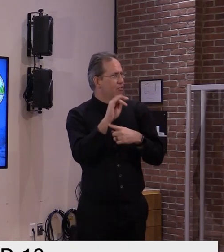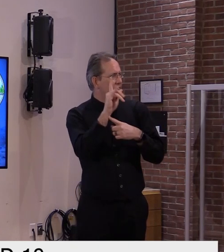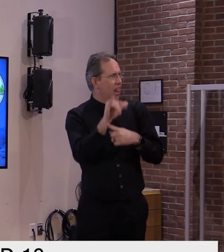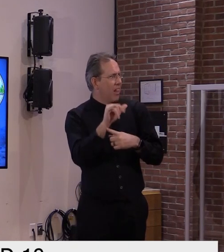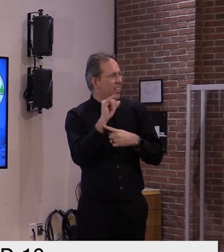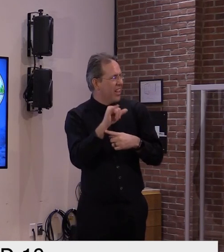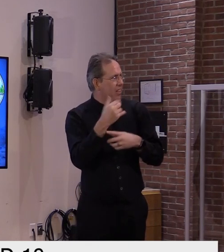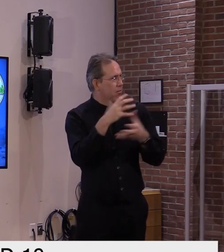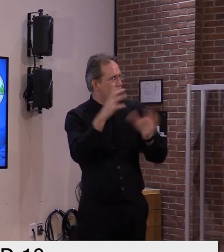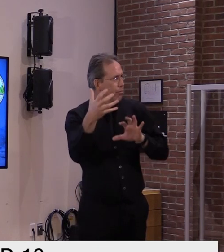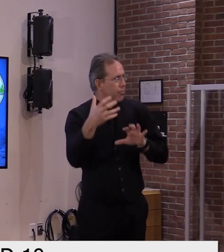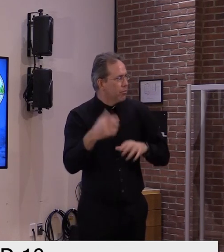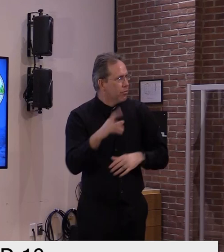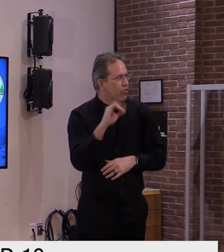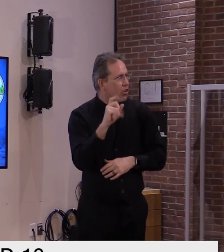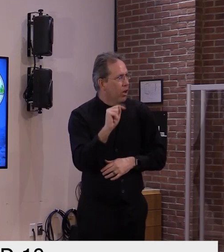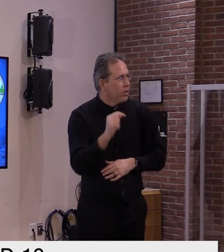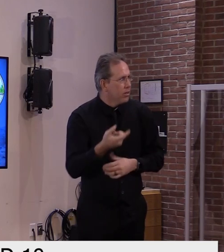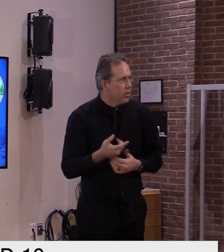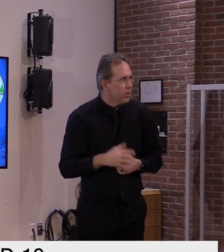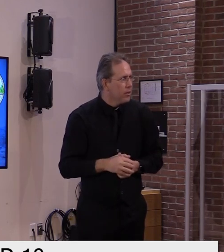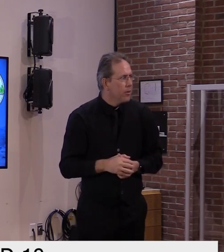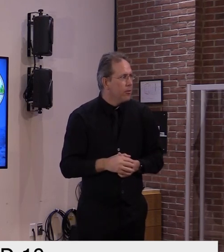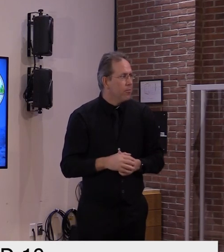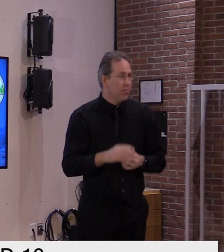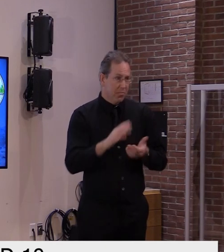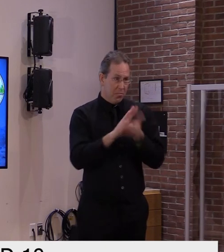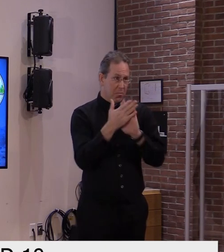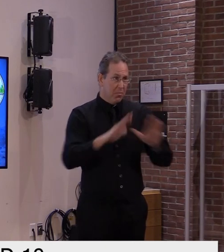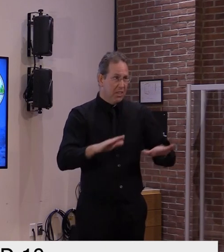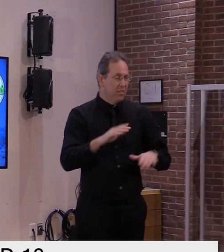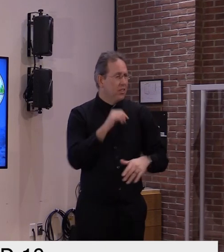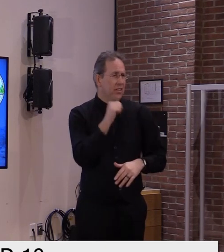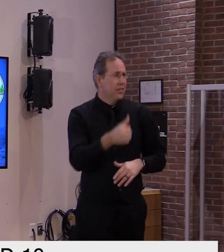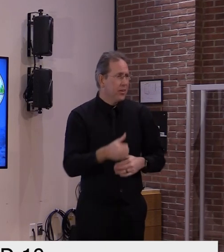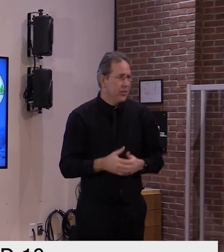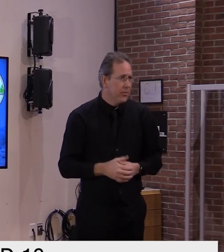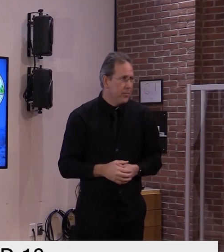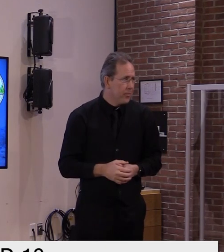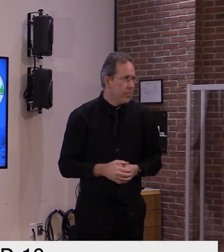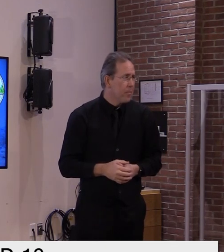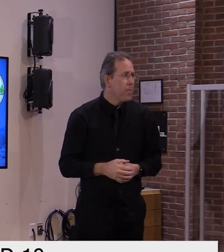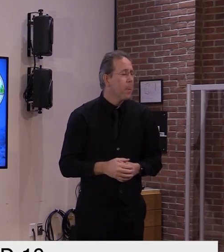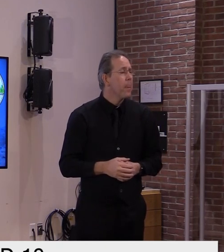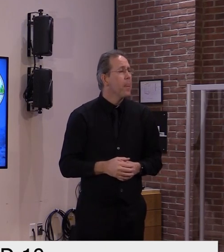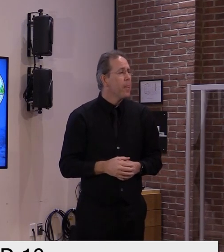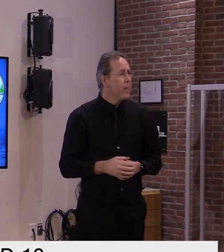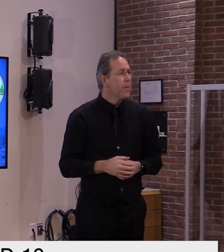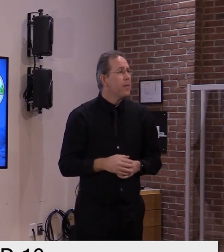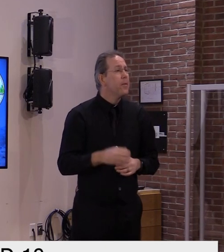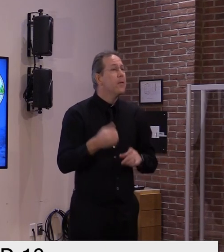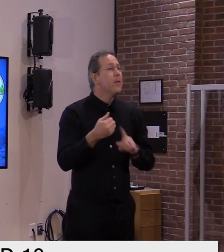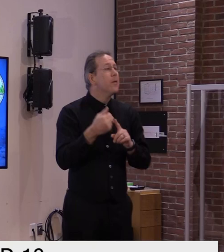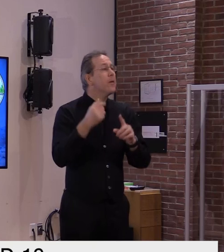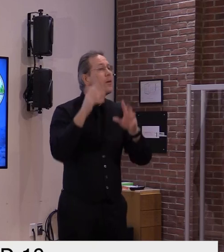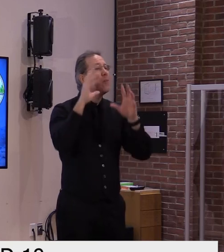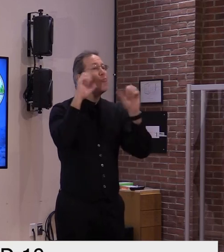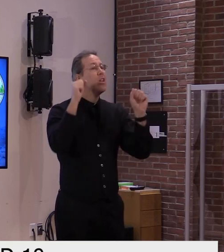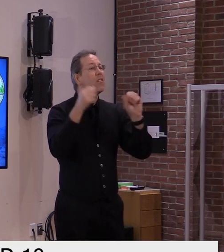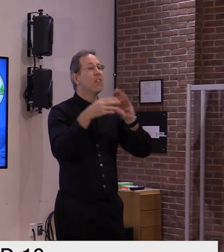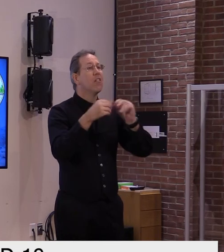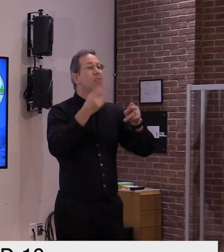not sure that's a peaceful rally. And I don't think that those statements that he made were made until